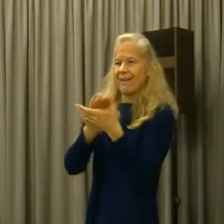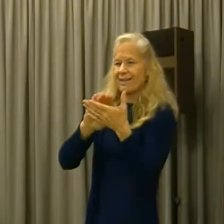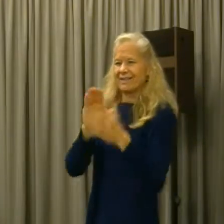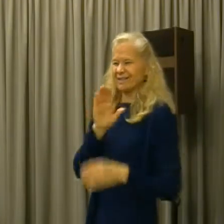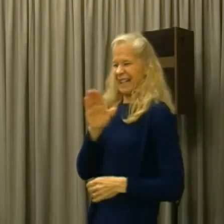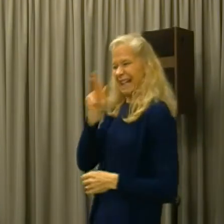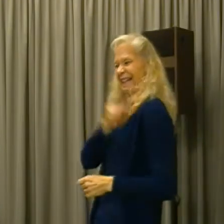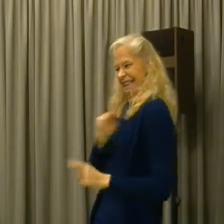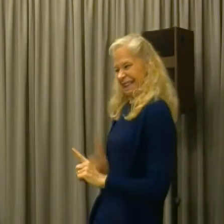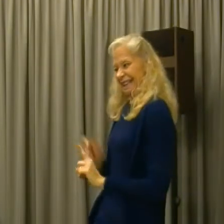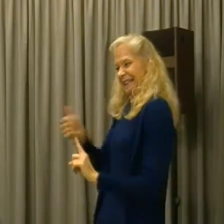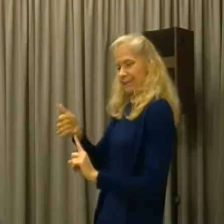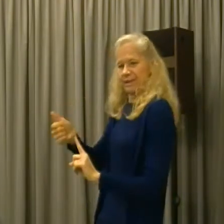Israel had been taken captive, and